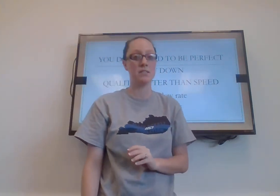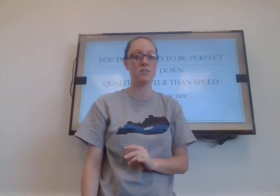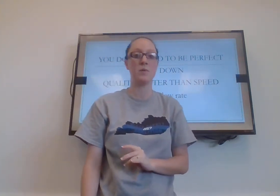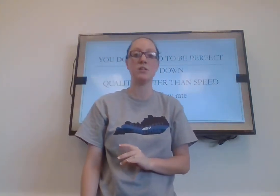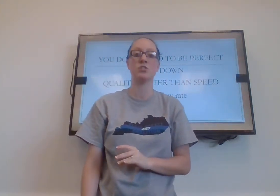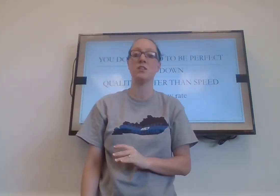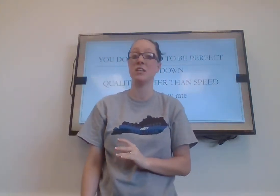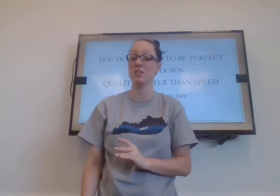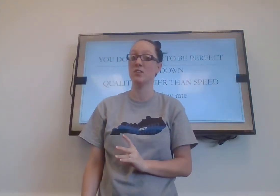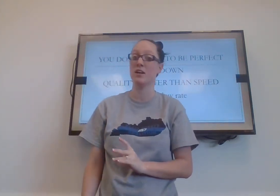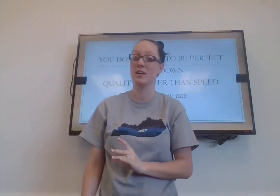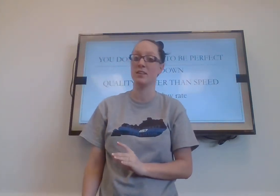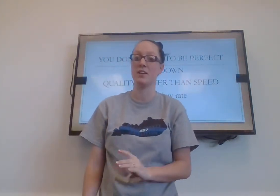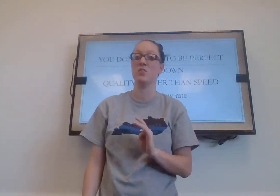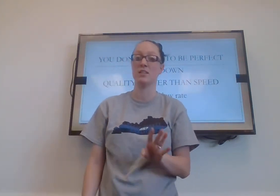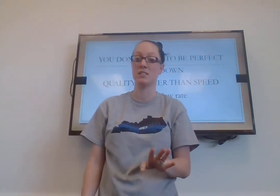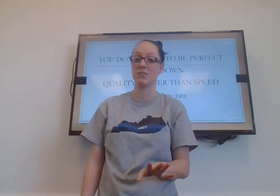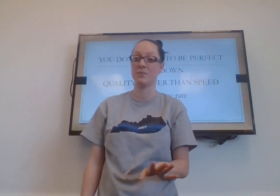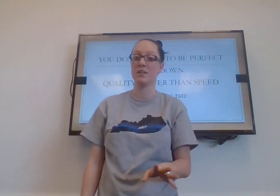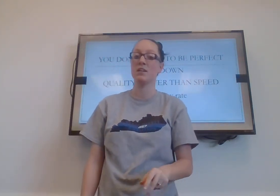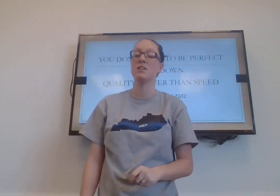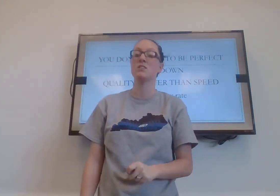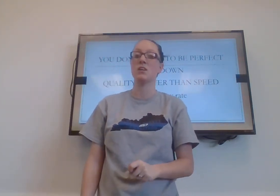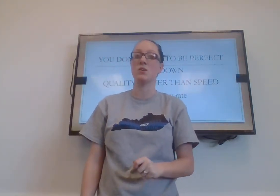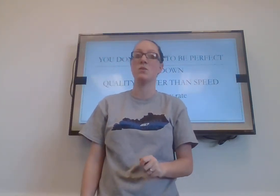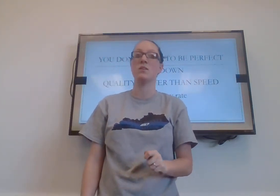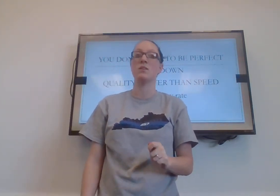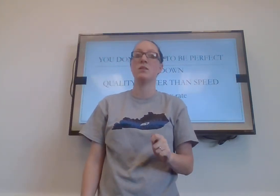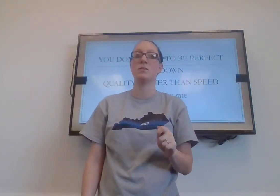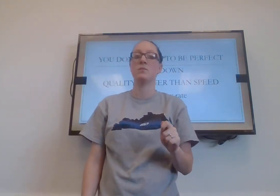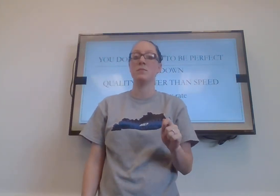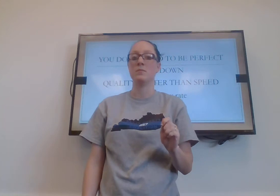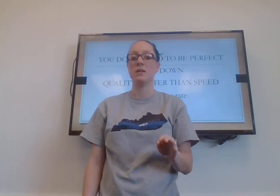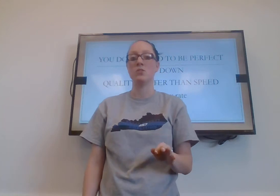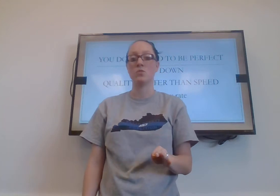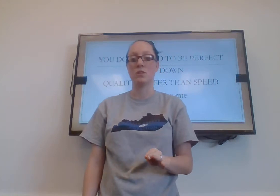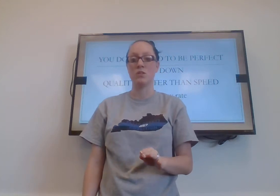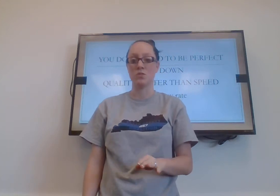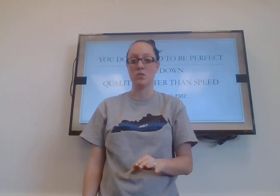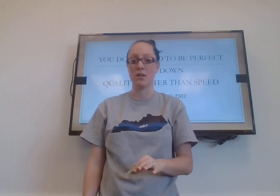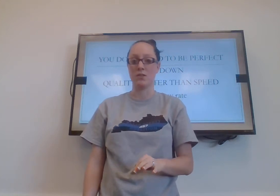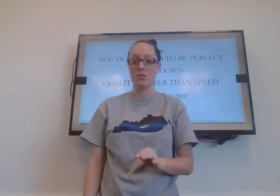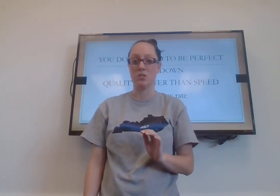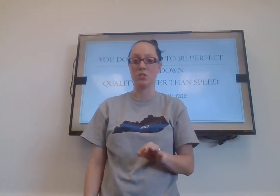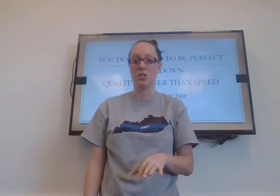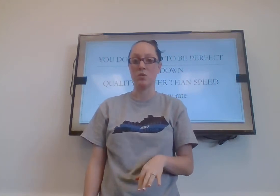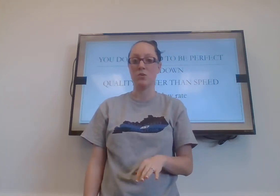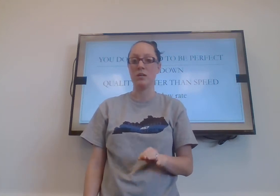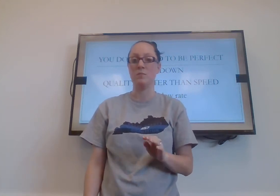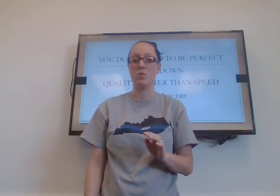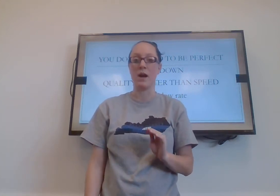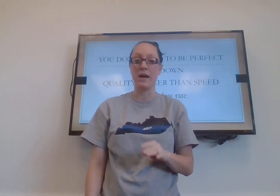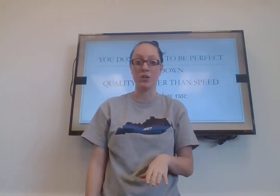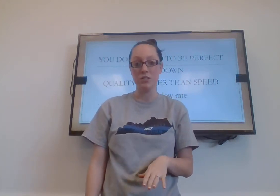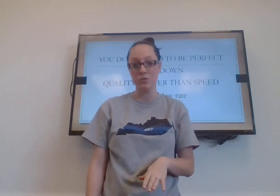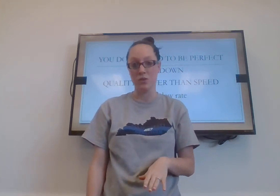to make sure that they look like they know ASL. So make sure that you slow down. The slower and more accurate you